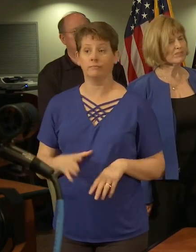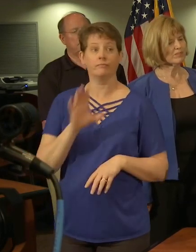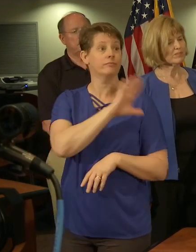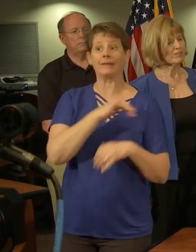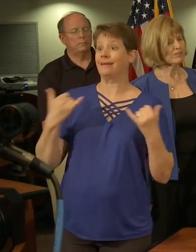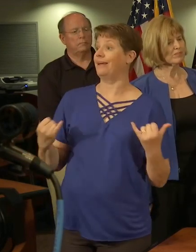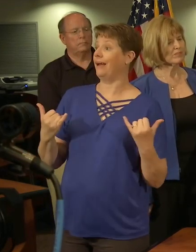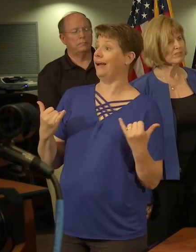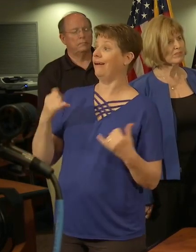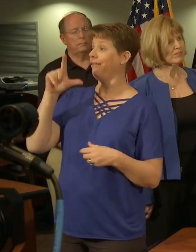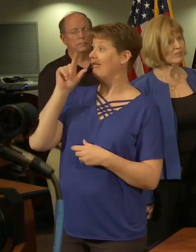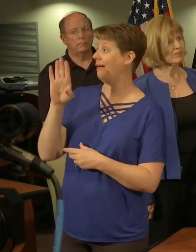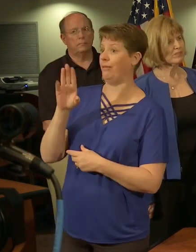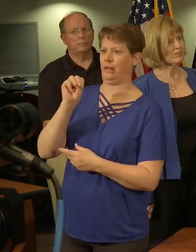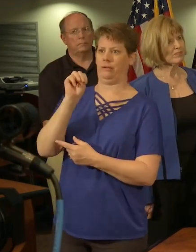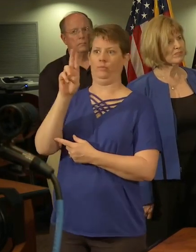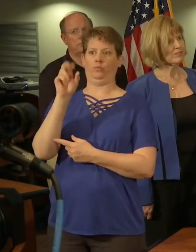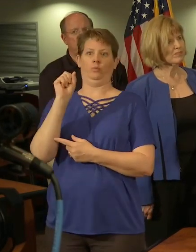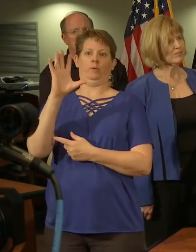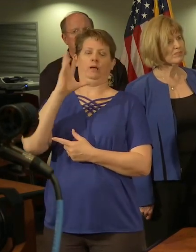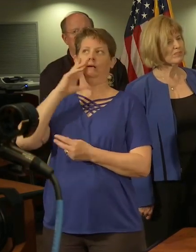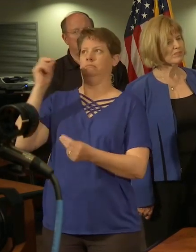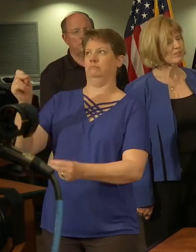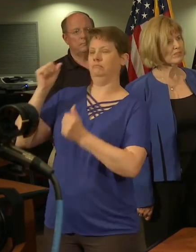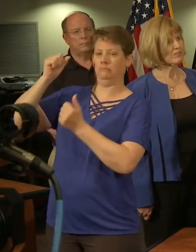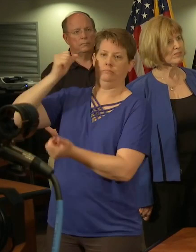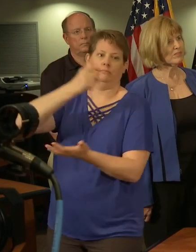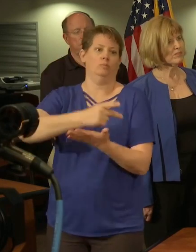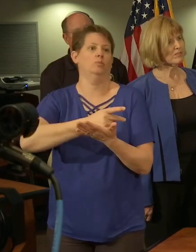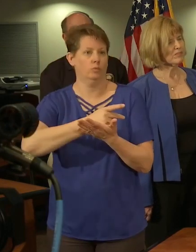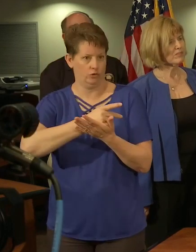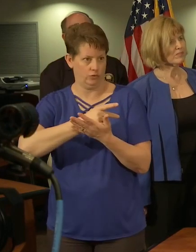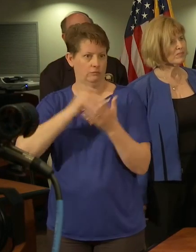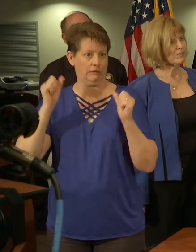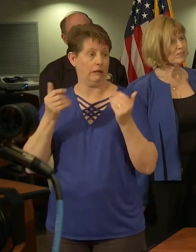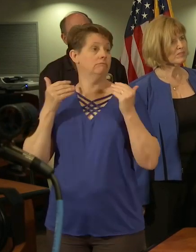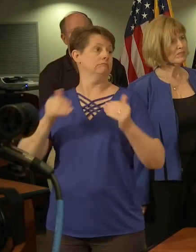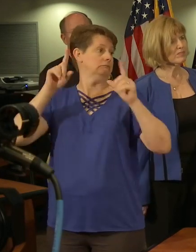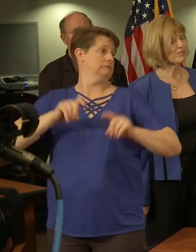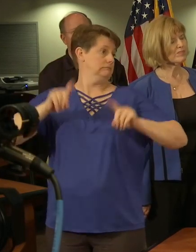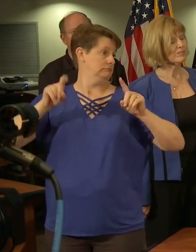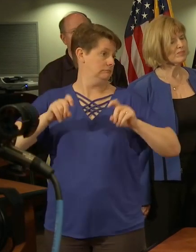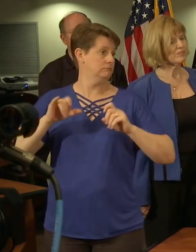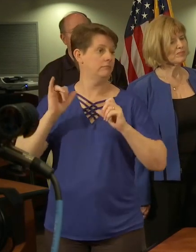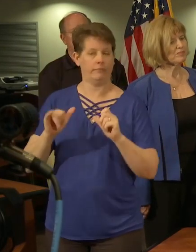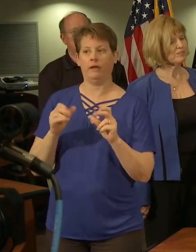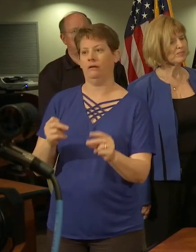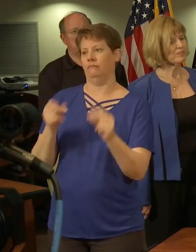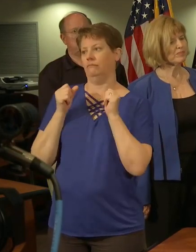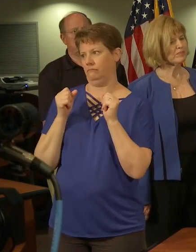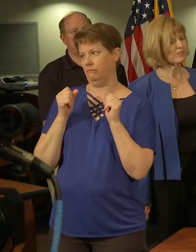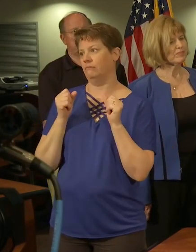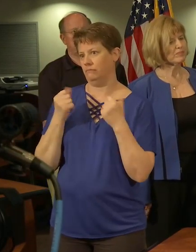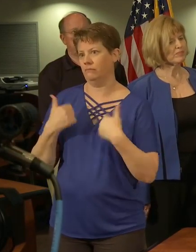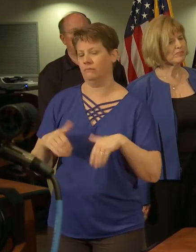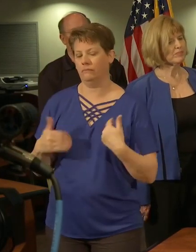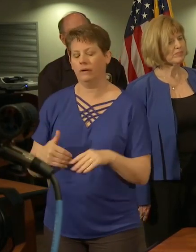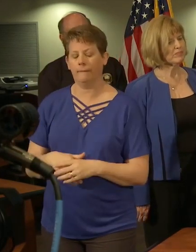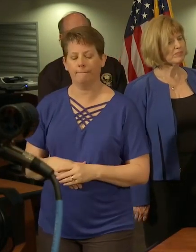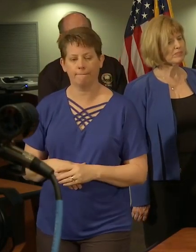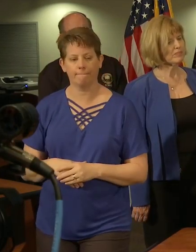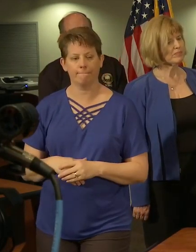labs. MUSC was very quickly authorized to be a testing lab along